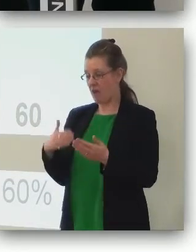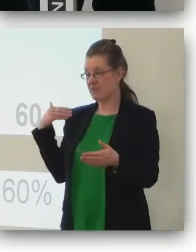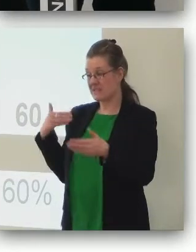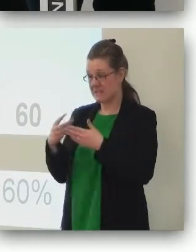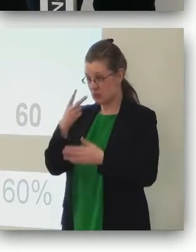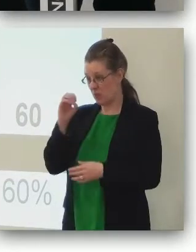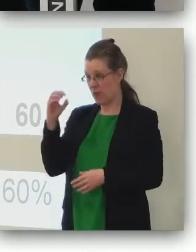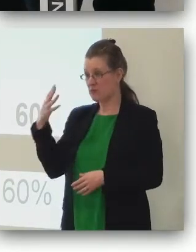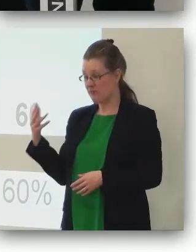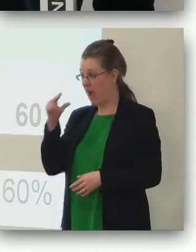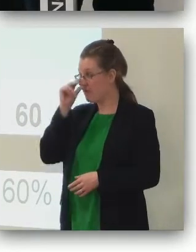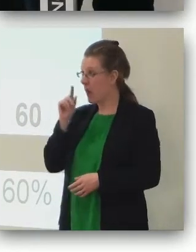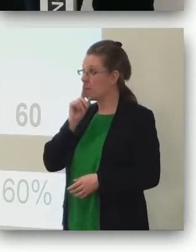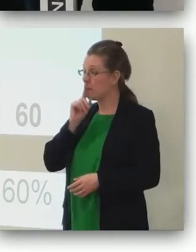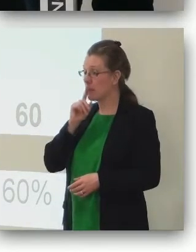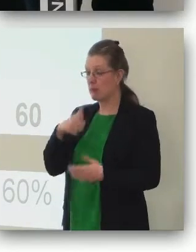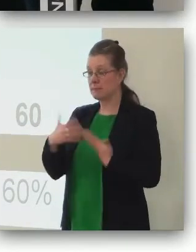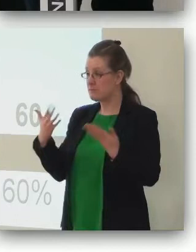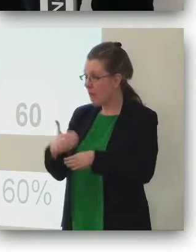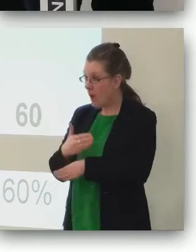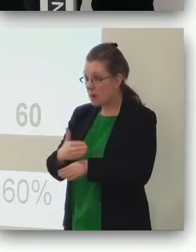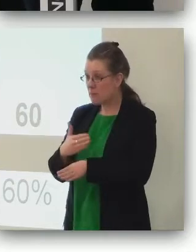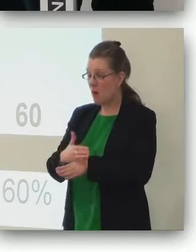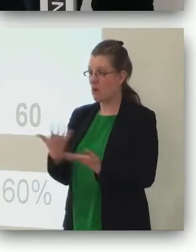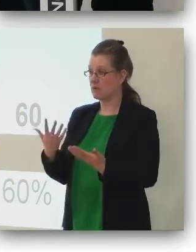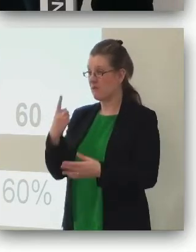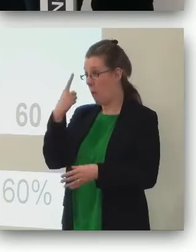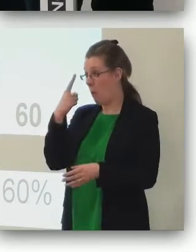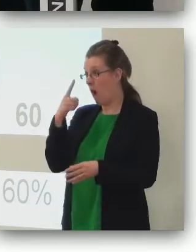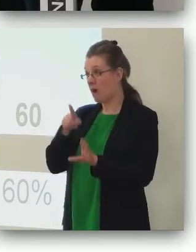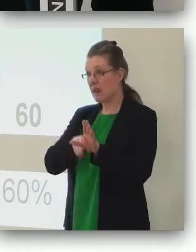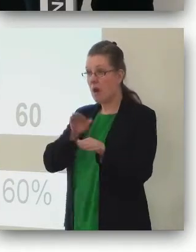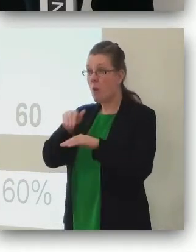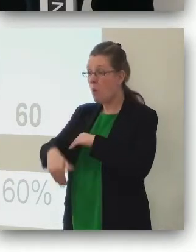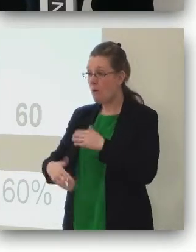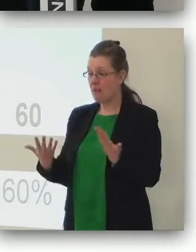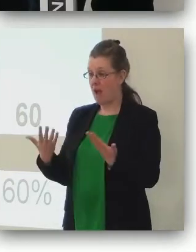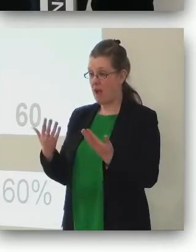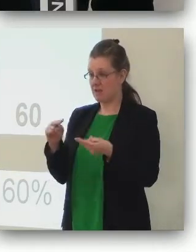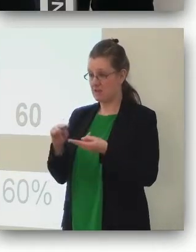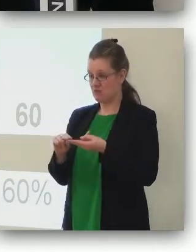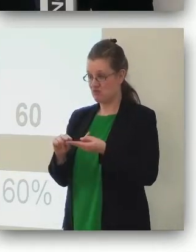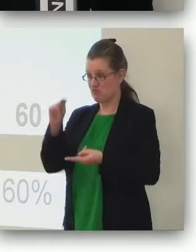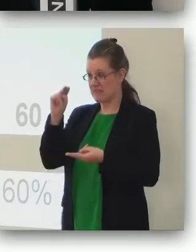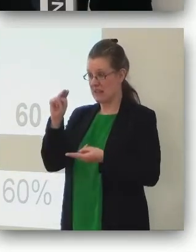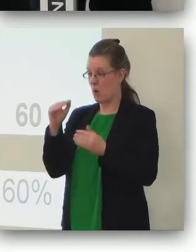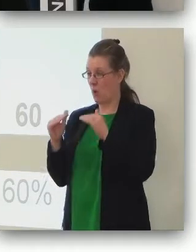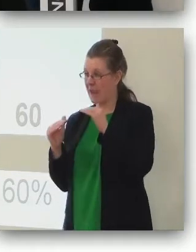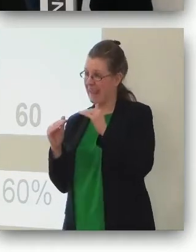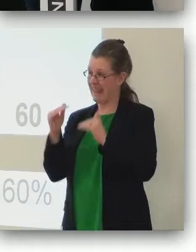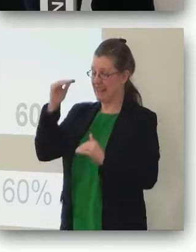the number of young people who are unemployed for a year or more has risen or increased by